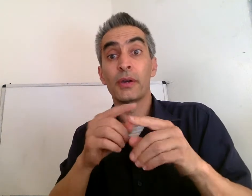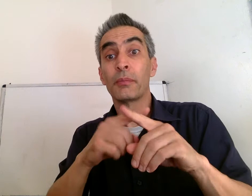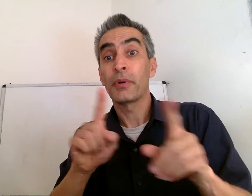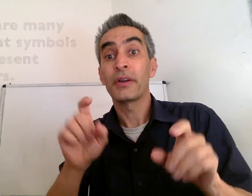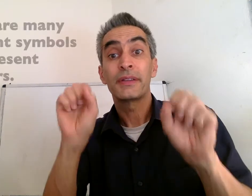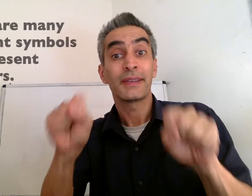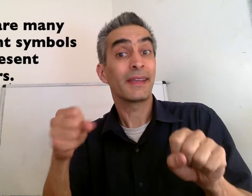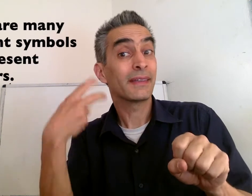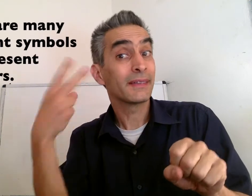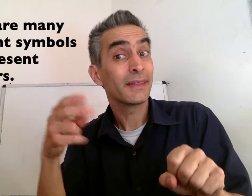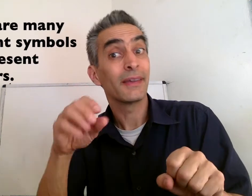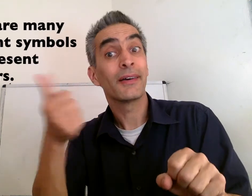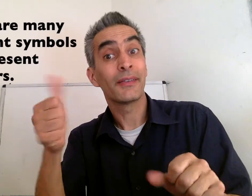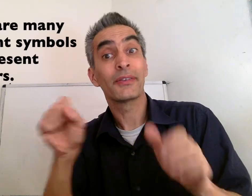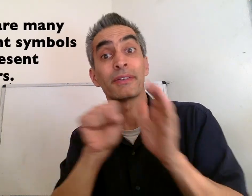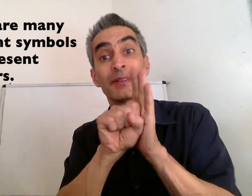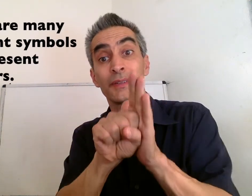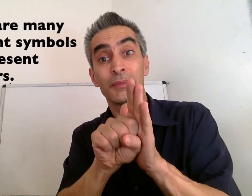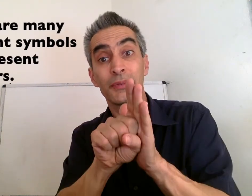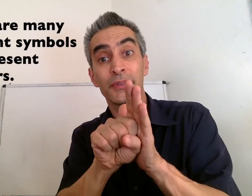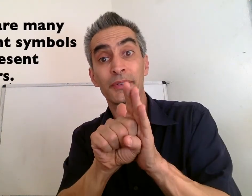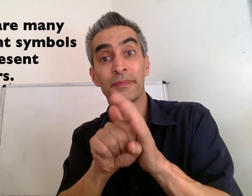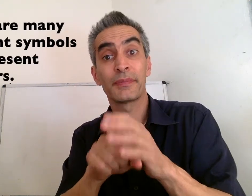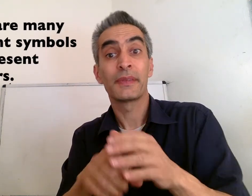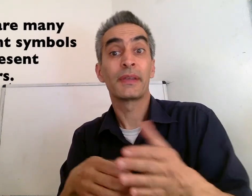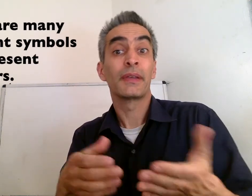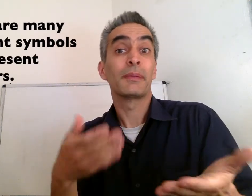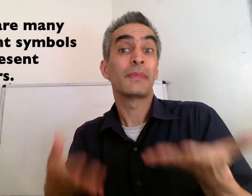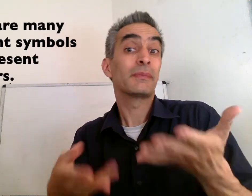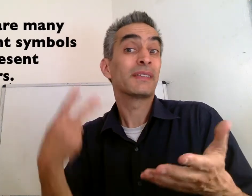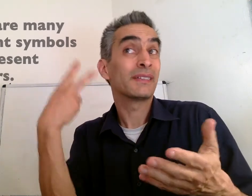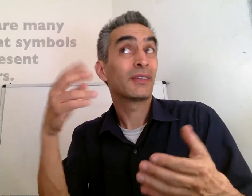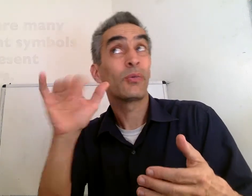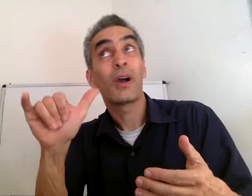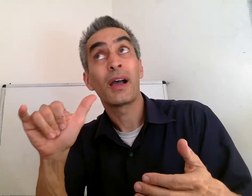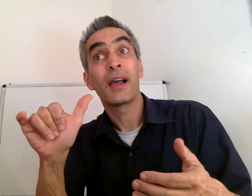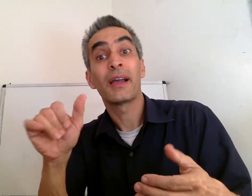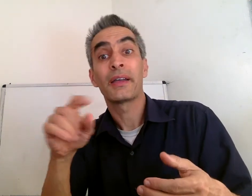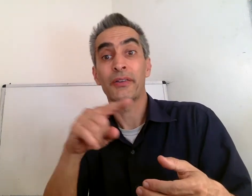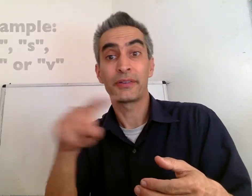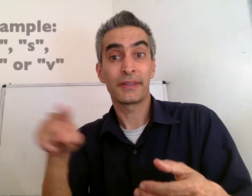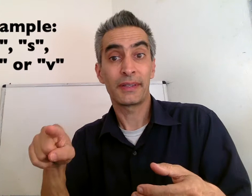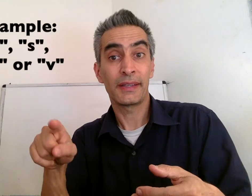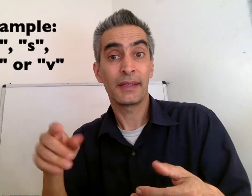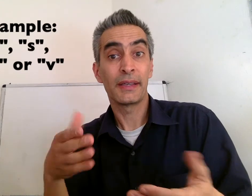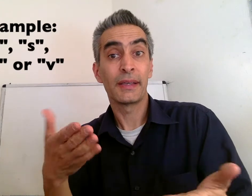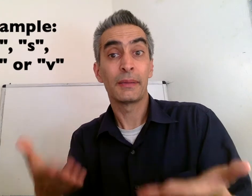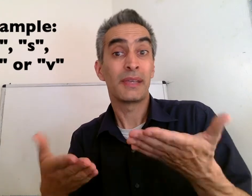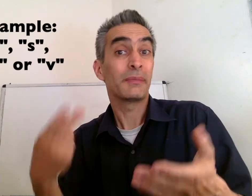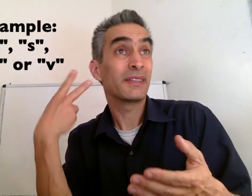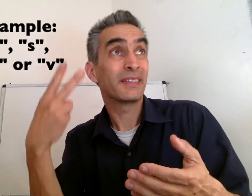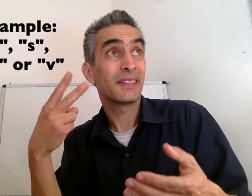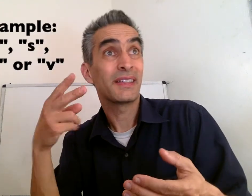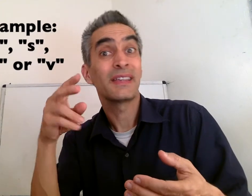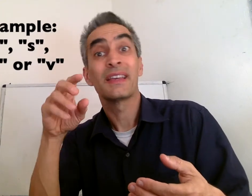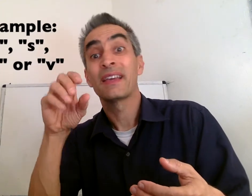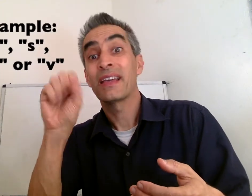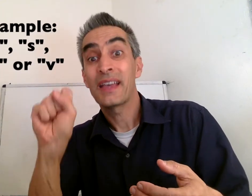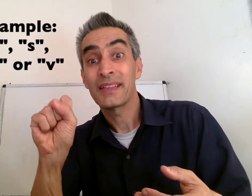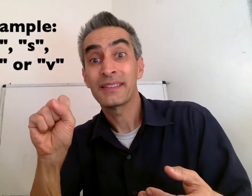But, you can see other symbols. For example, might see y or z, maybe see s